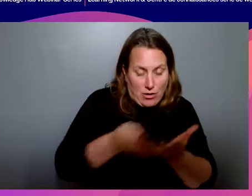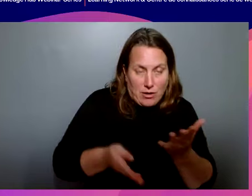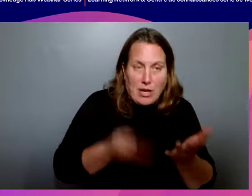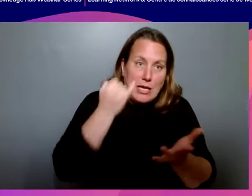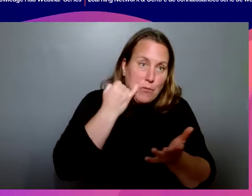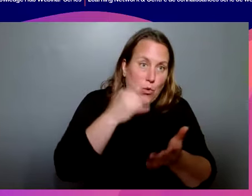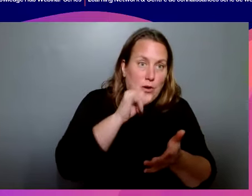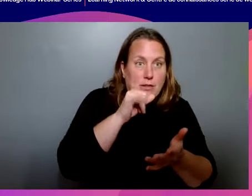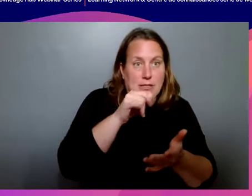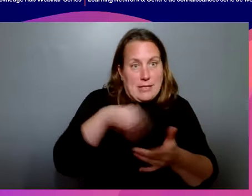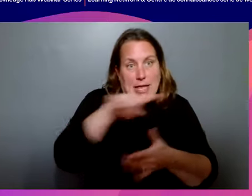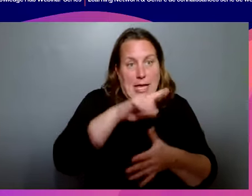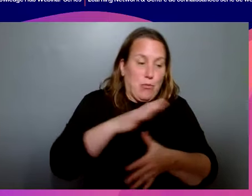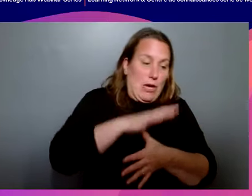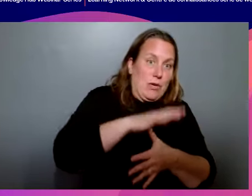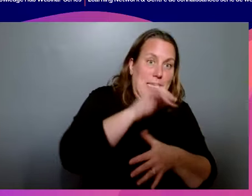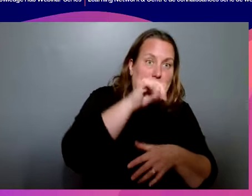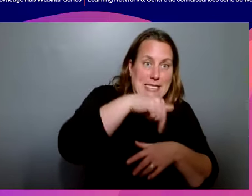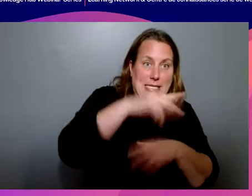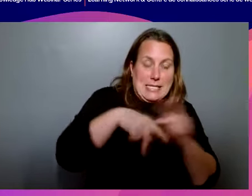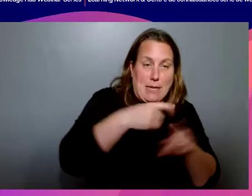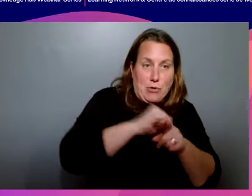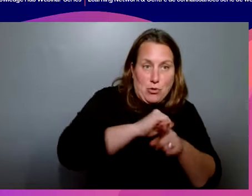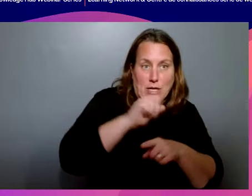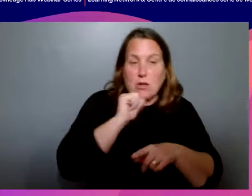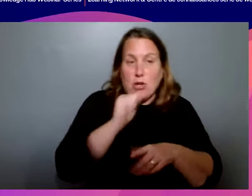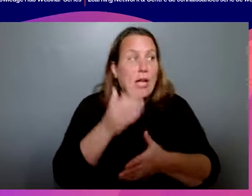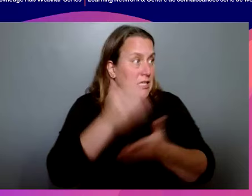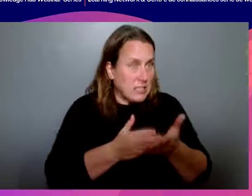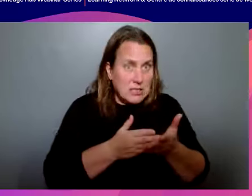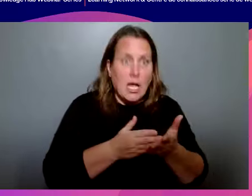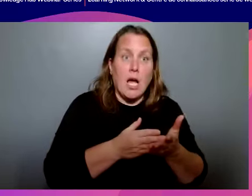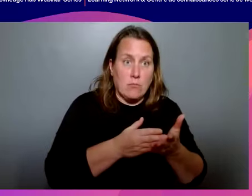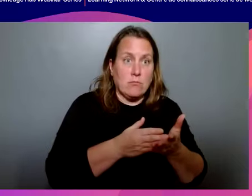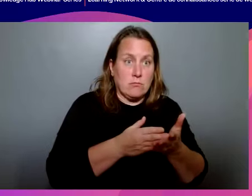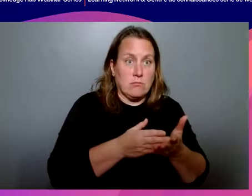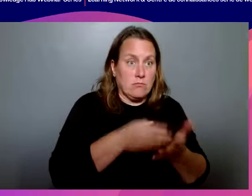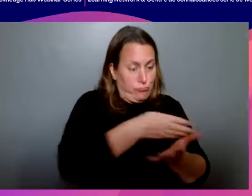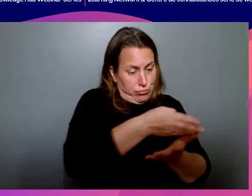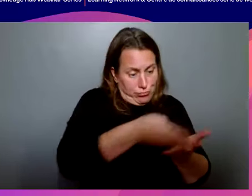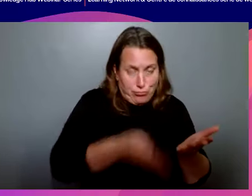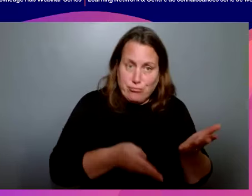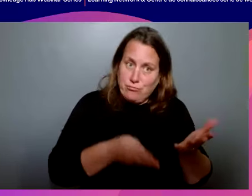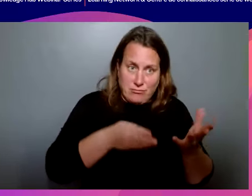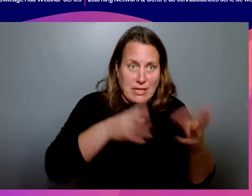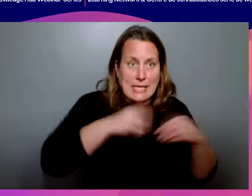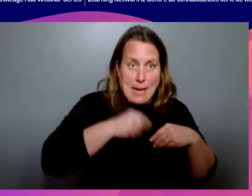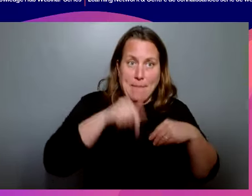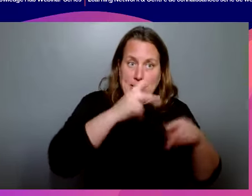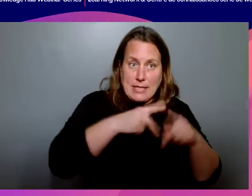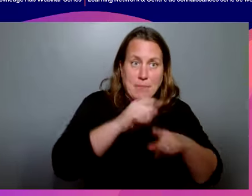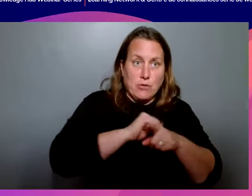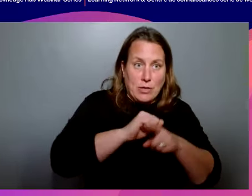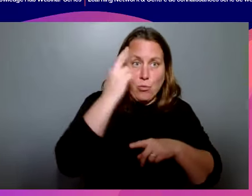I think some sectors are more able to hear that we should have this training and why it's important. But I also think